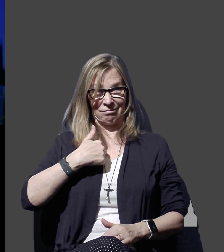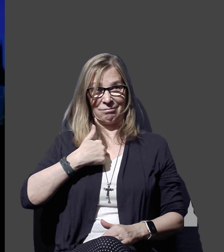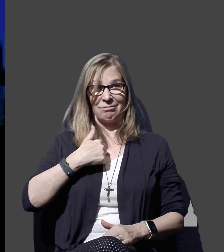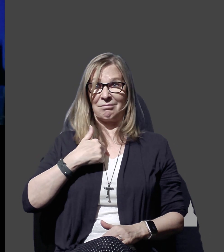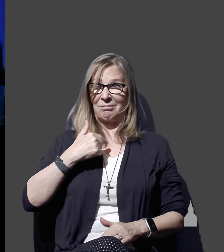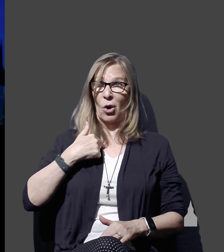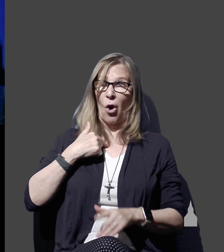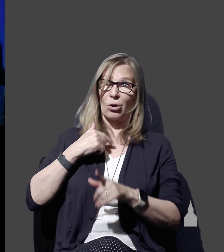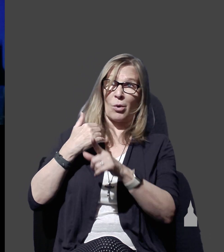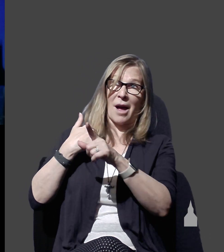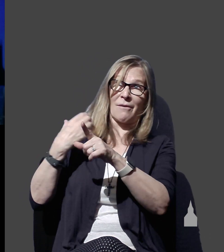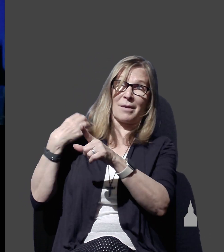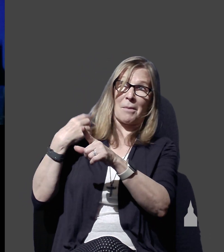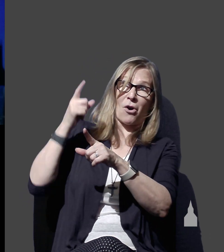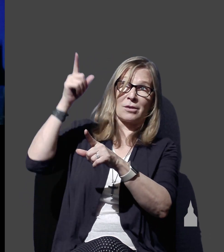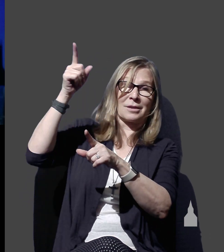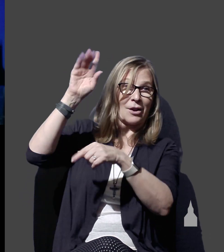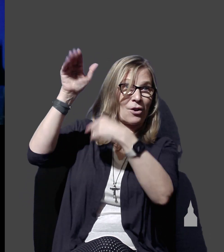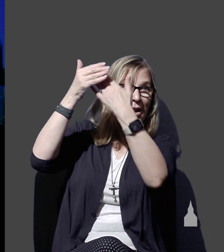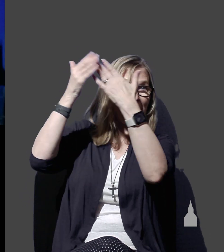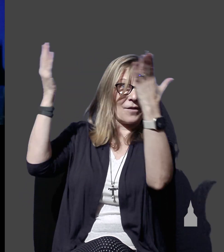too have a master in heaven.